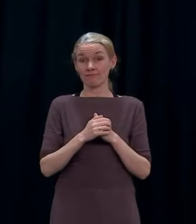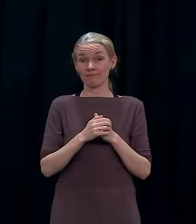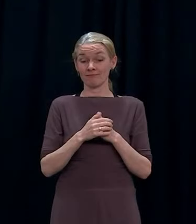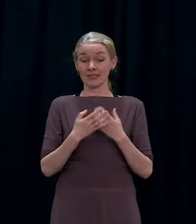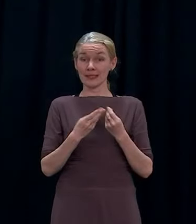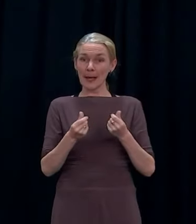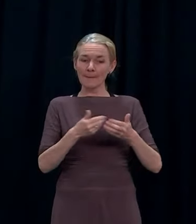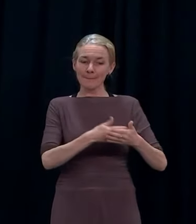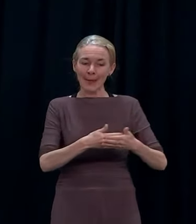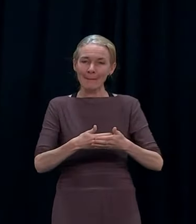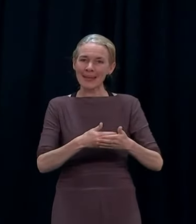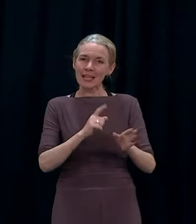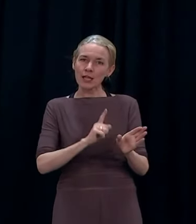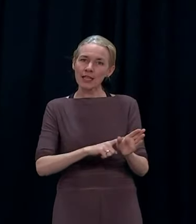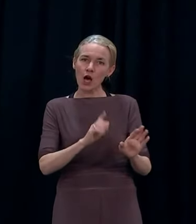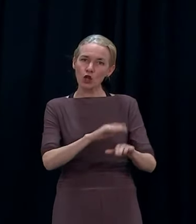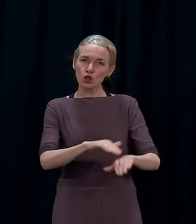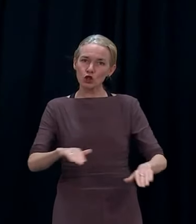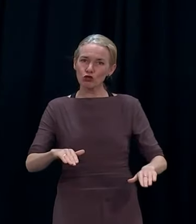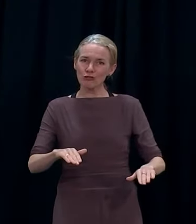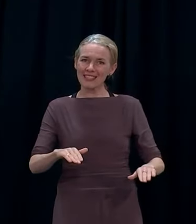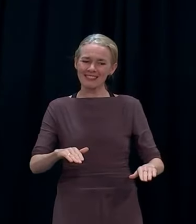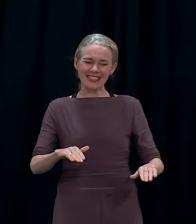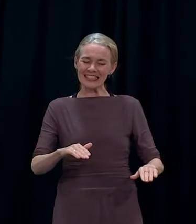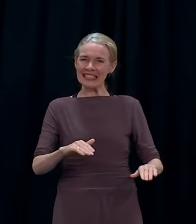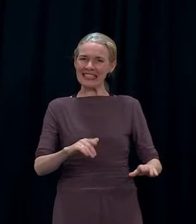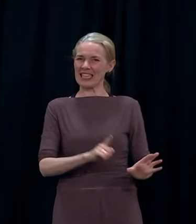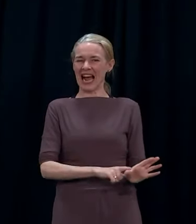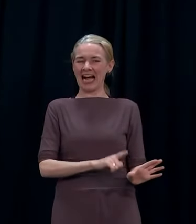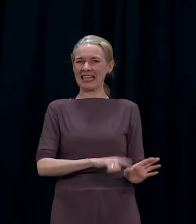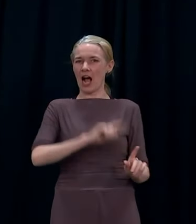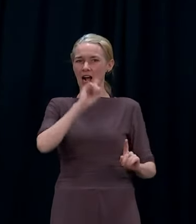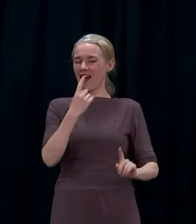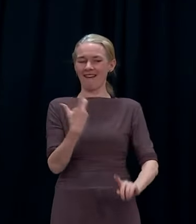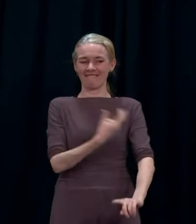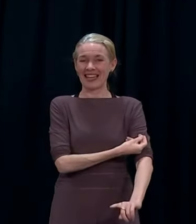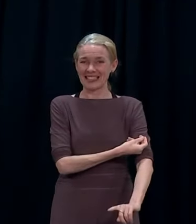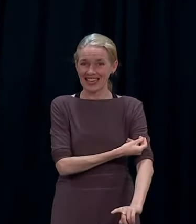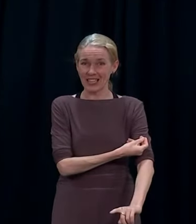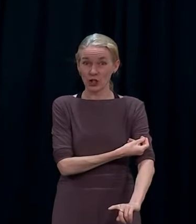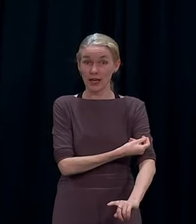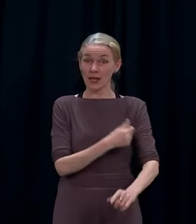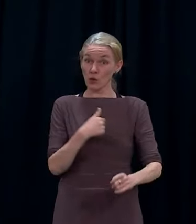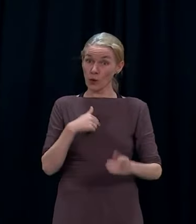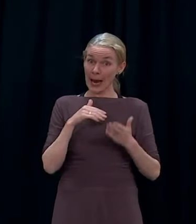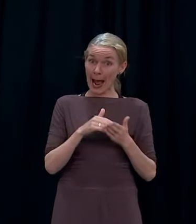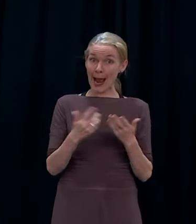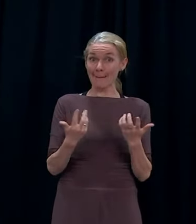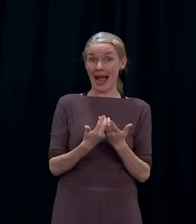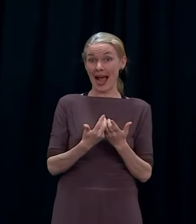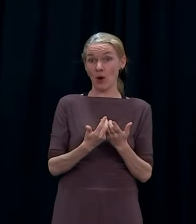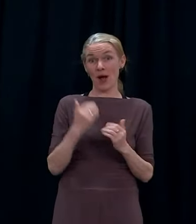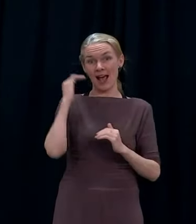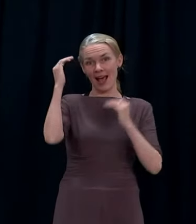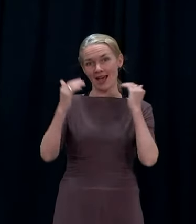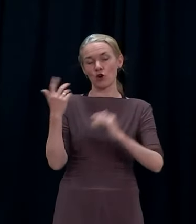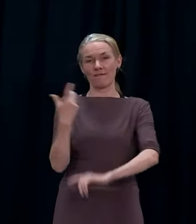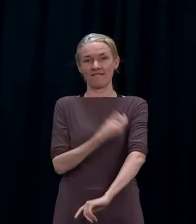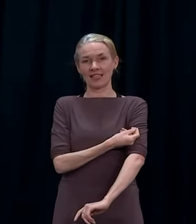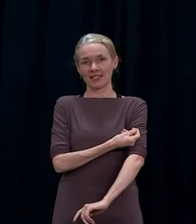to look after their health is to be vaccinated ourselves, because they get it from us. And so that's a really important message. If you can